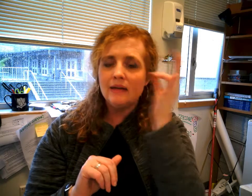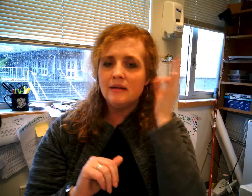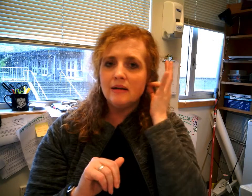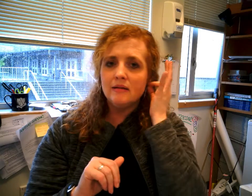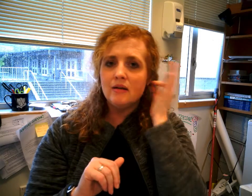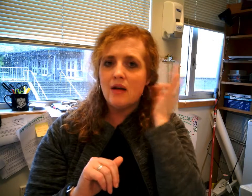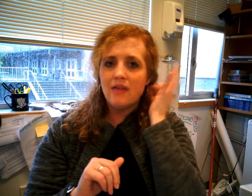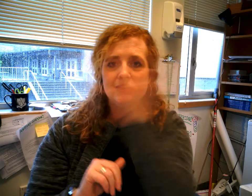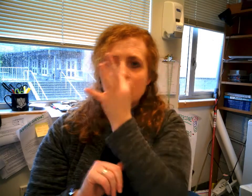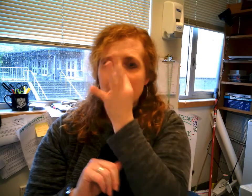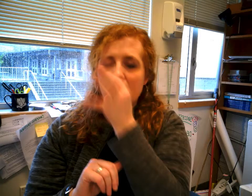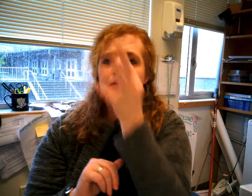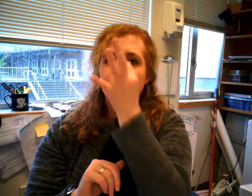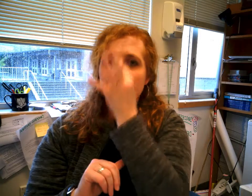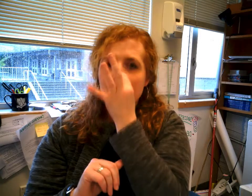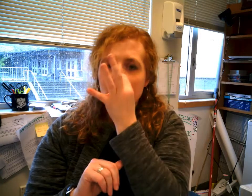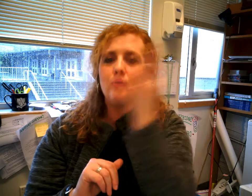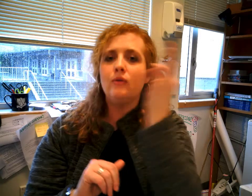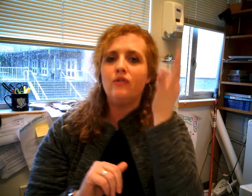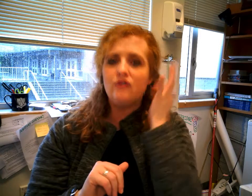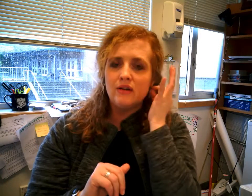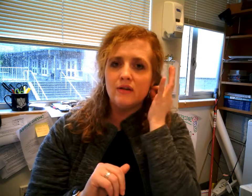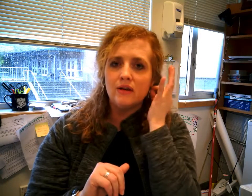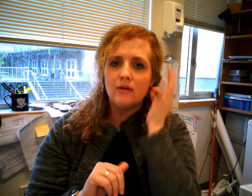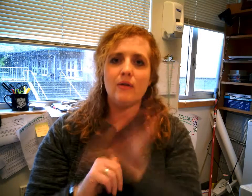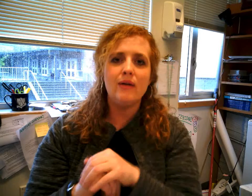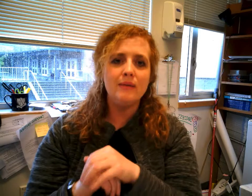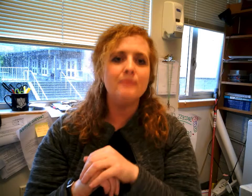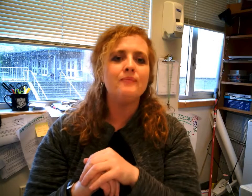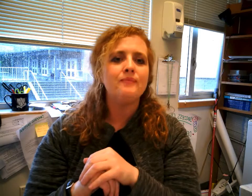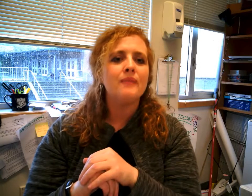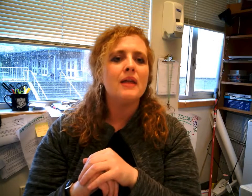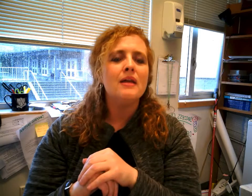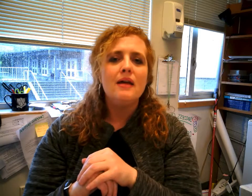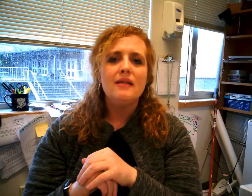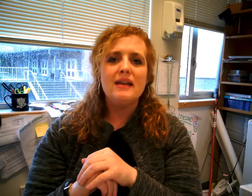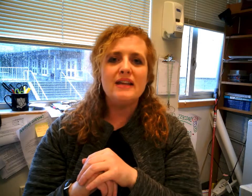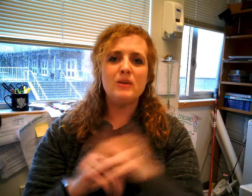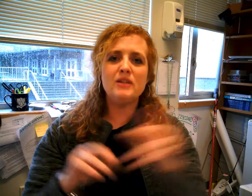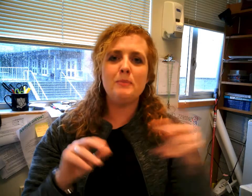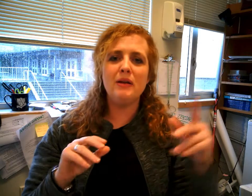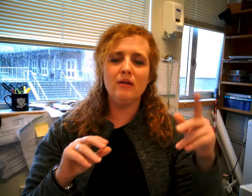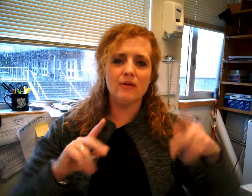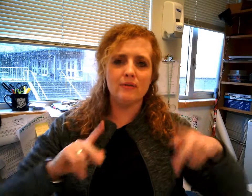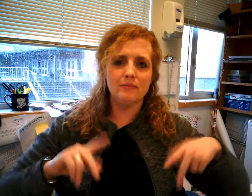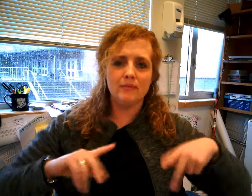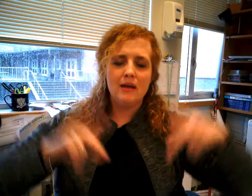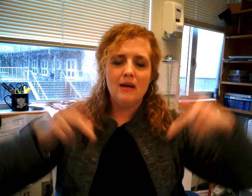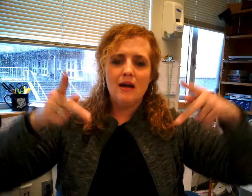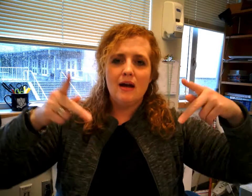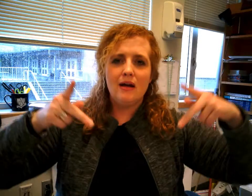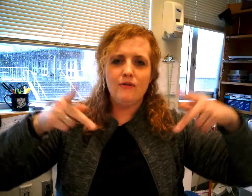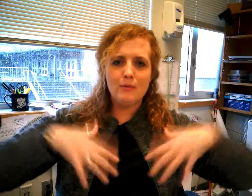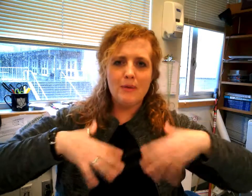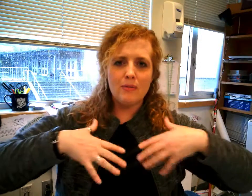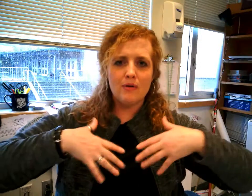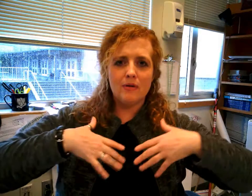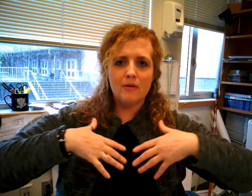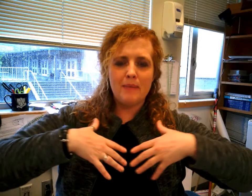Indian. Not this way. It goes from your nose to your ear. Okay. The next one is pilgrim. If you remember back in